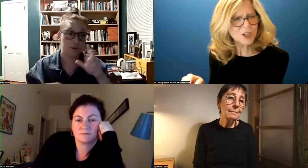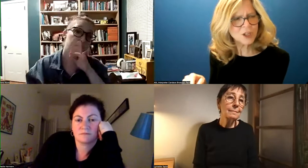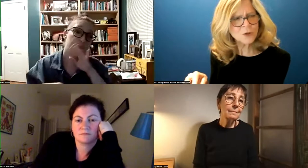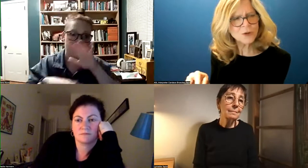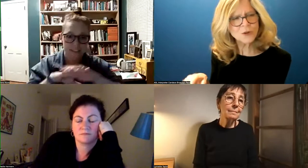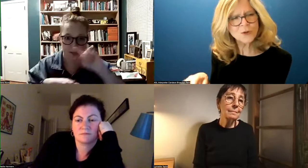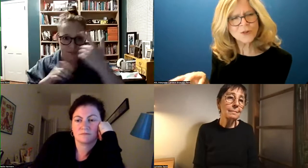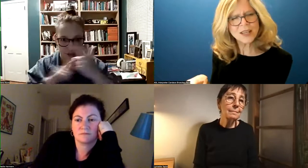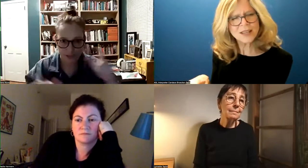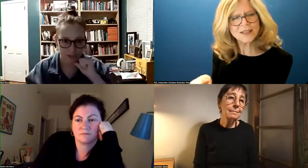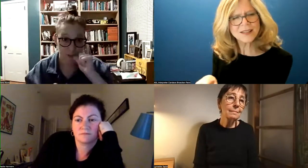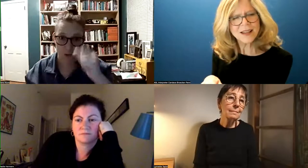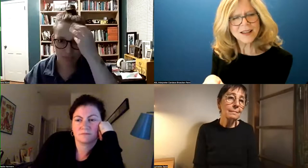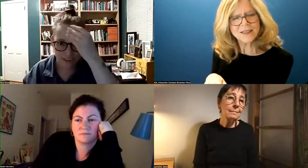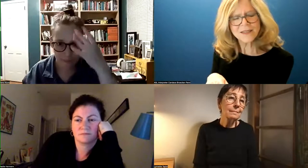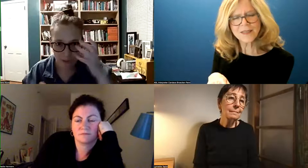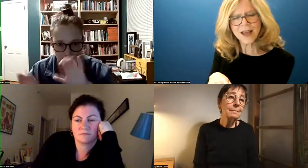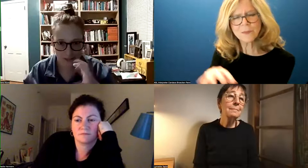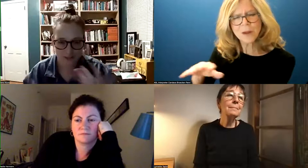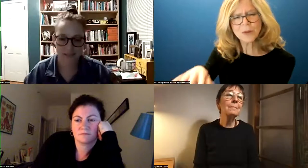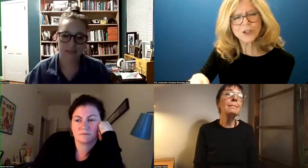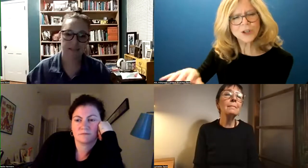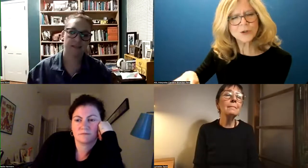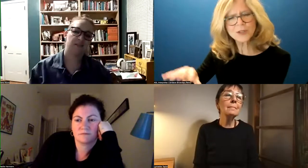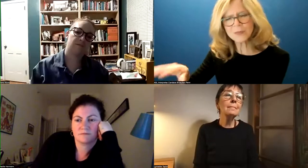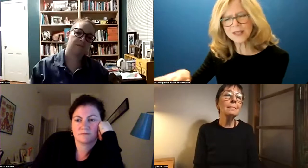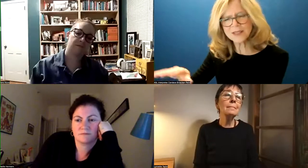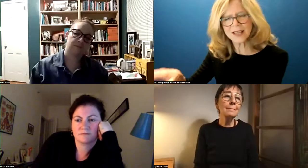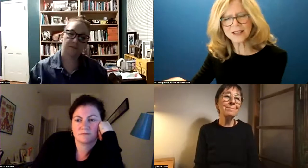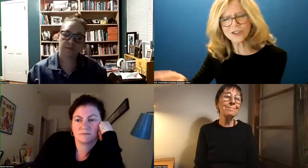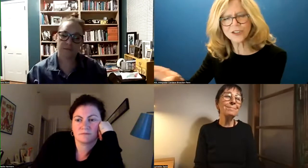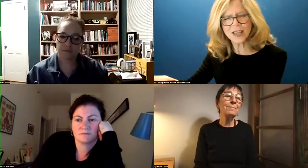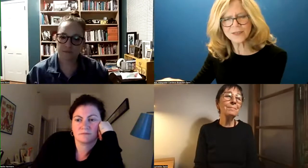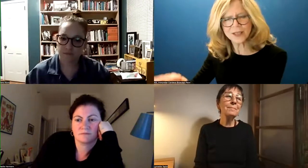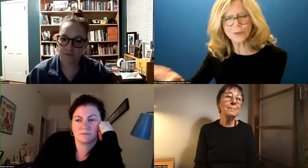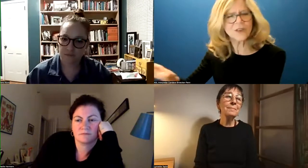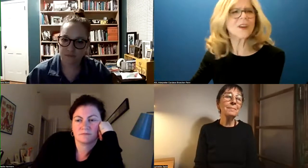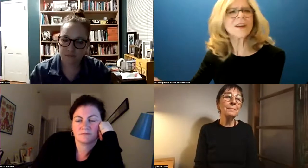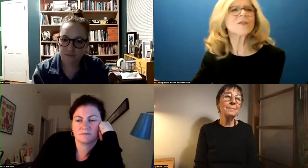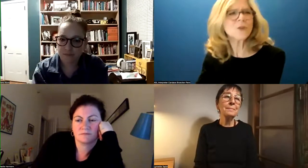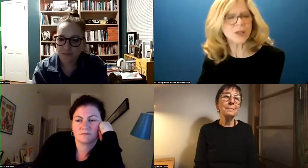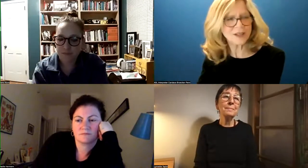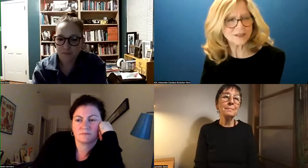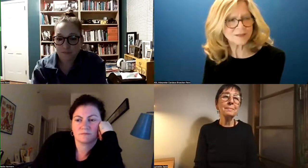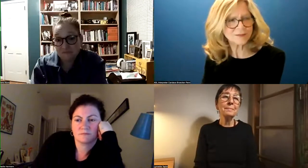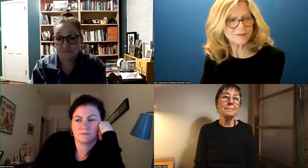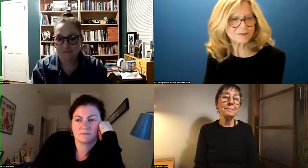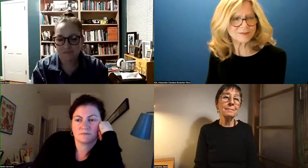maybe you do things that a person who speaks English natively wouldn't think of